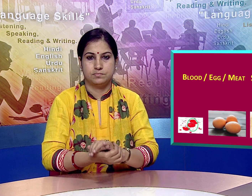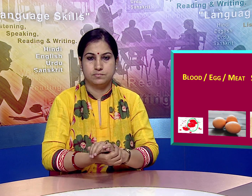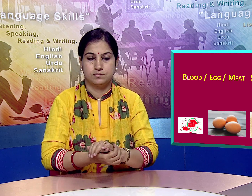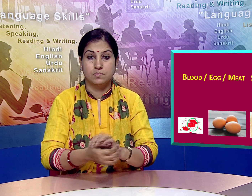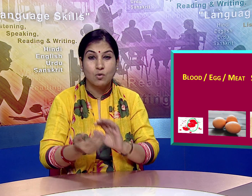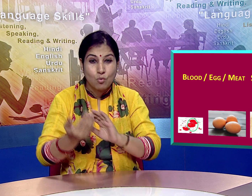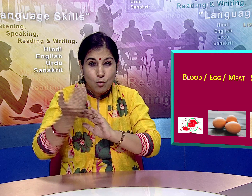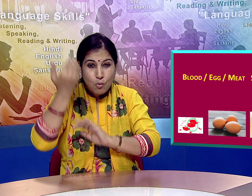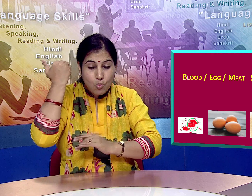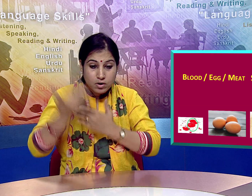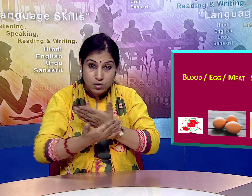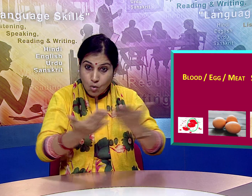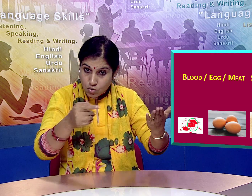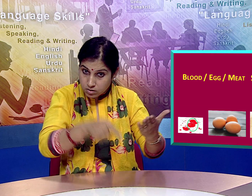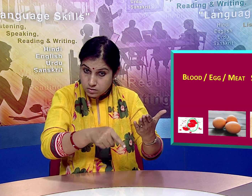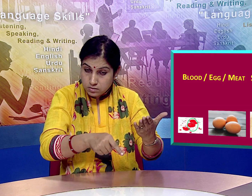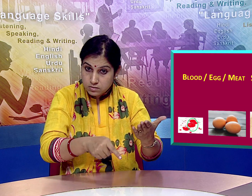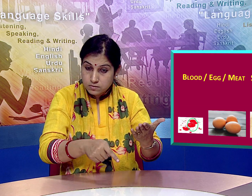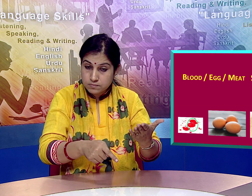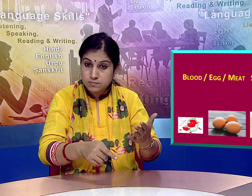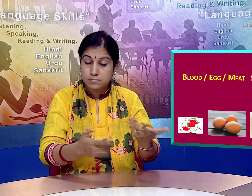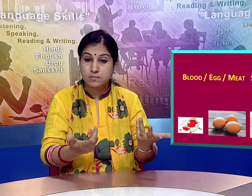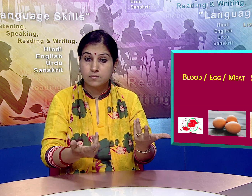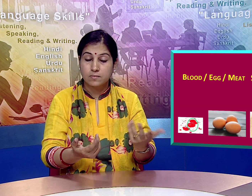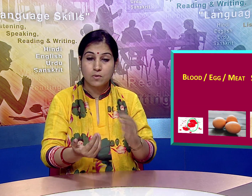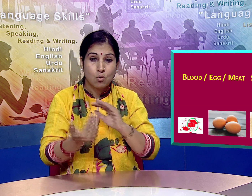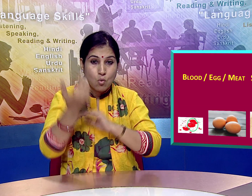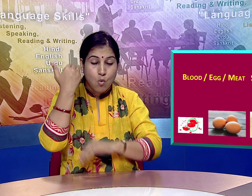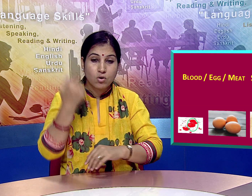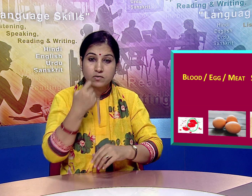And for old cotton clothes, white old cotton clothes,